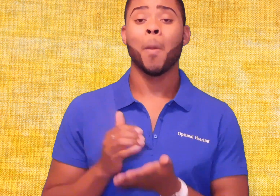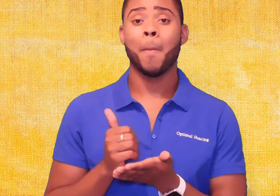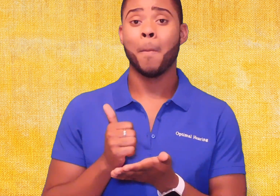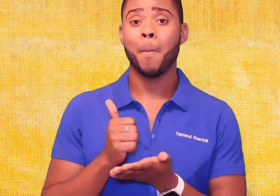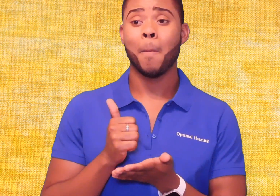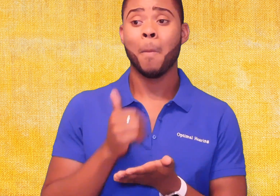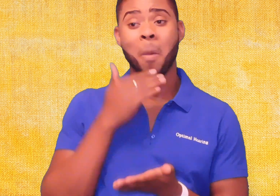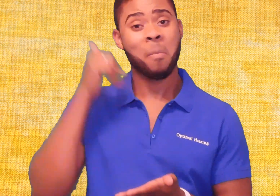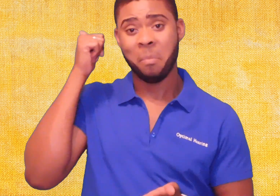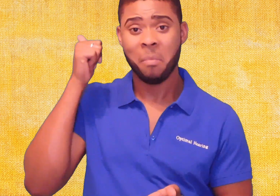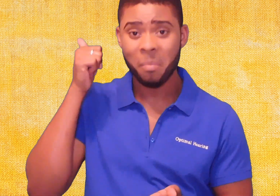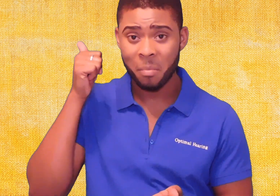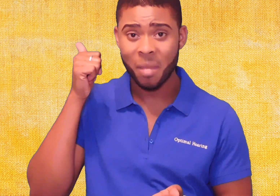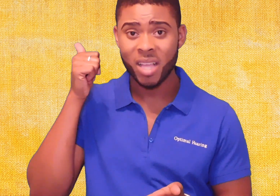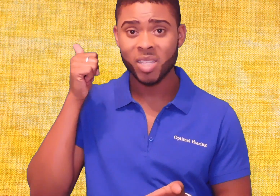ASL is best learned how?